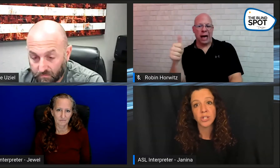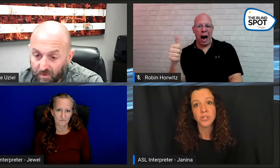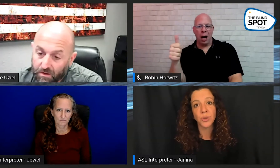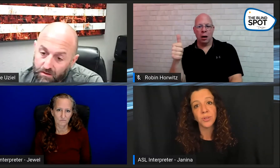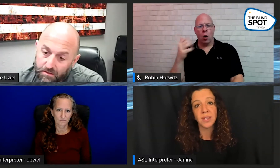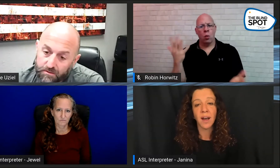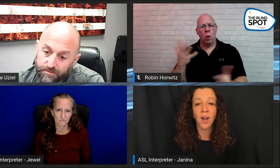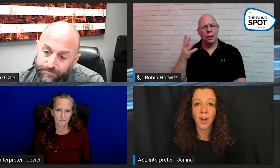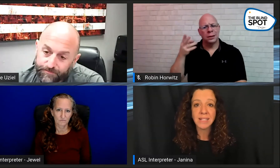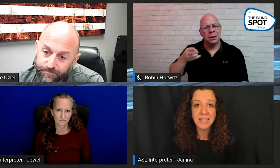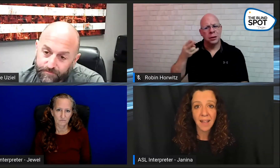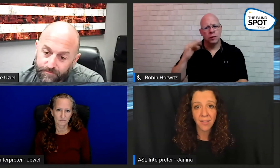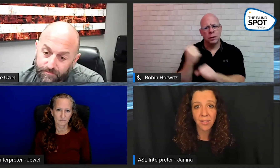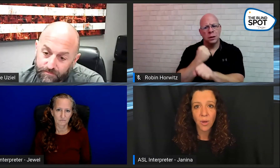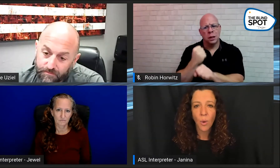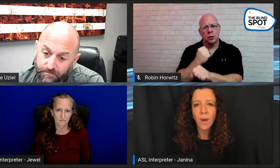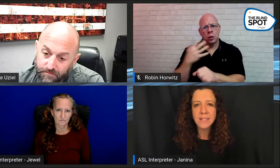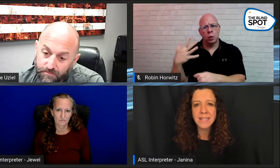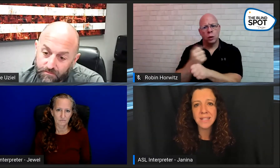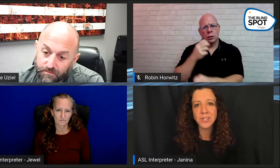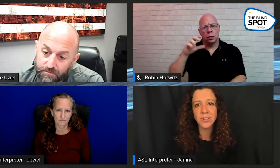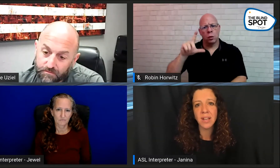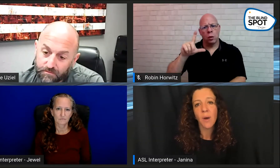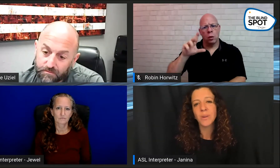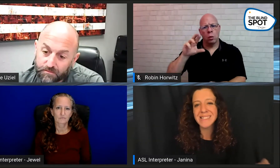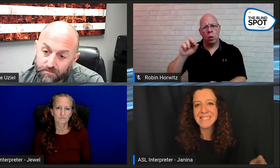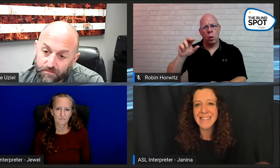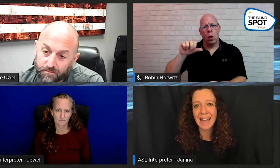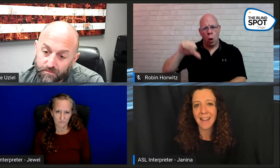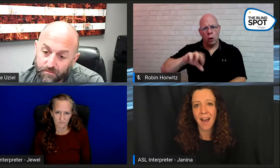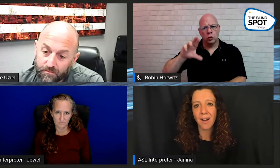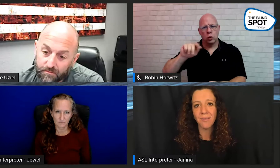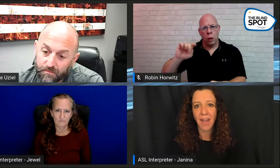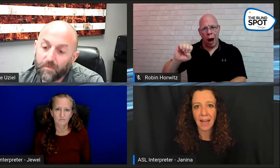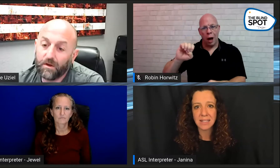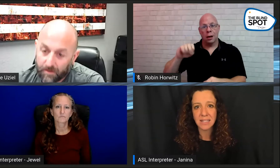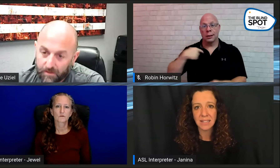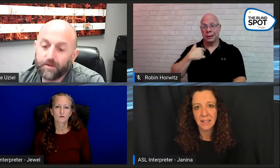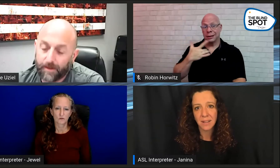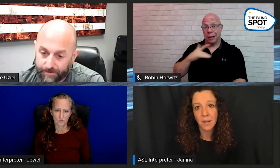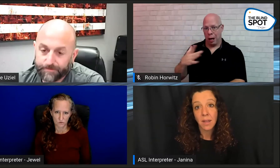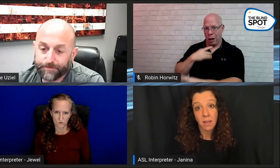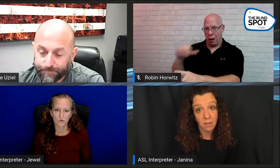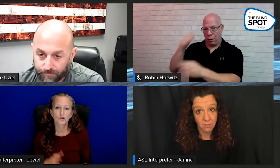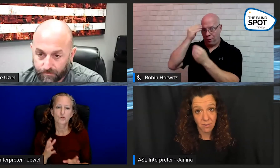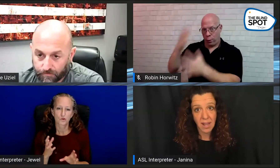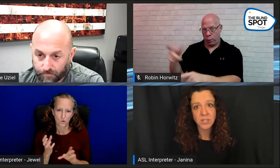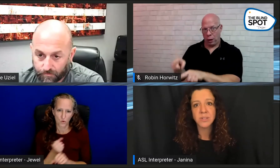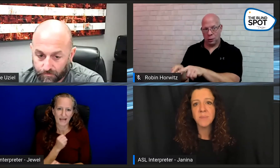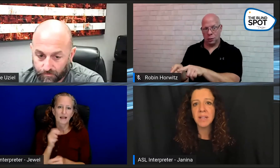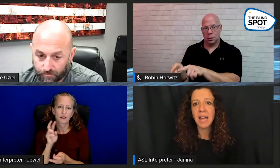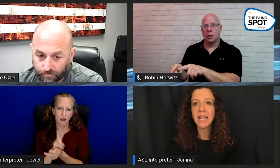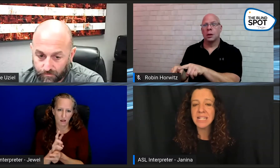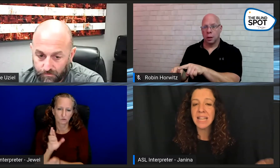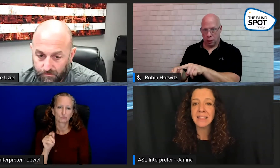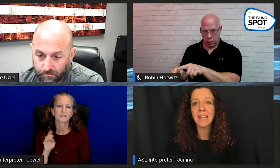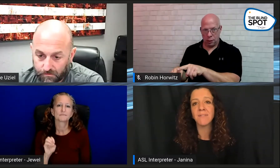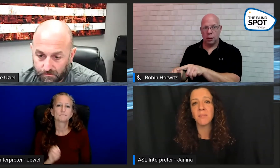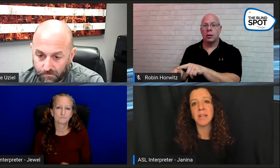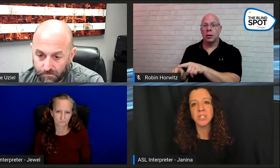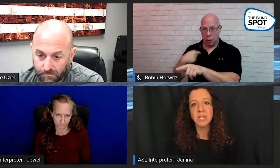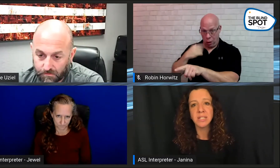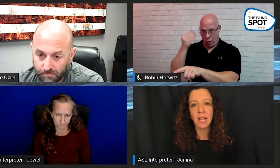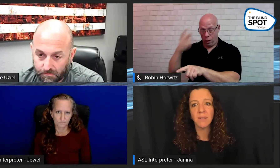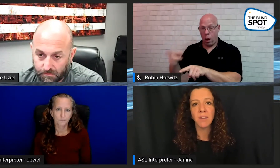you sold it on August 10th, what is the history? What's the stat of that? Okay. Right? So typically I like to get